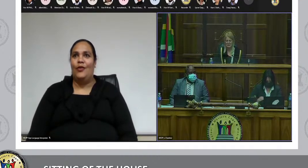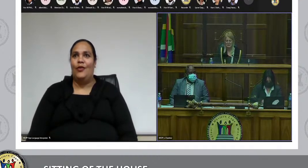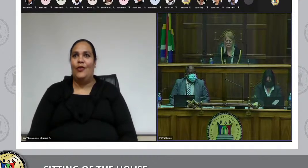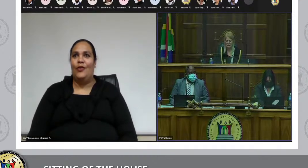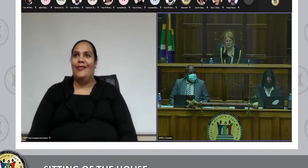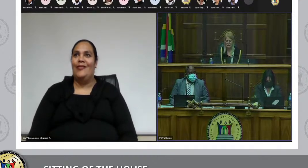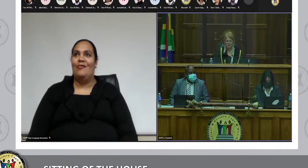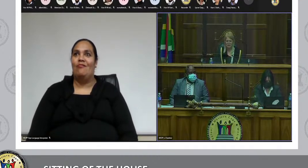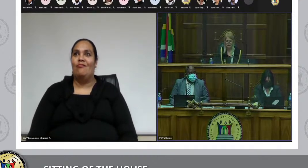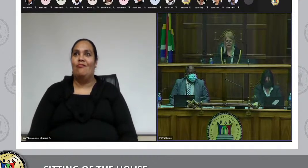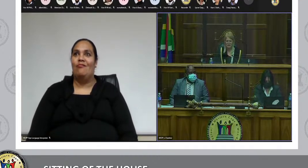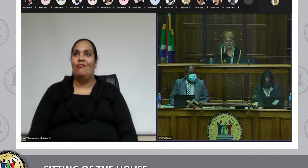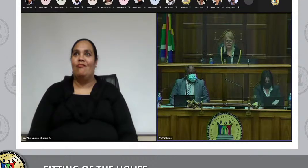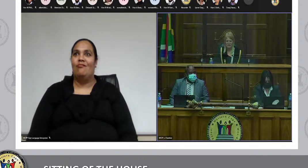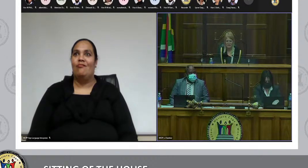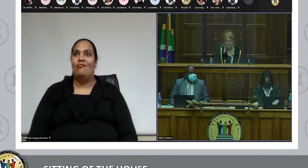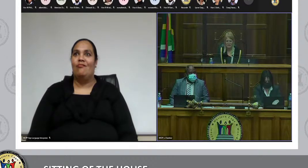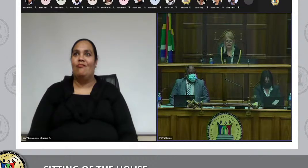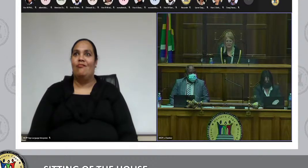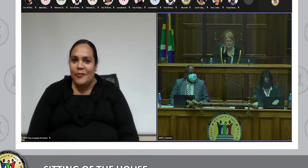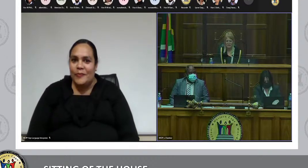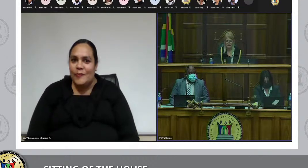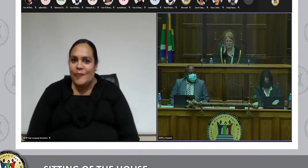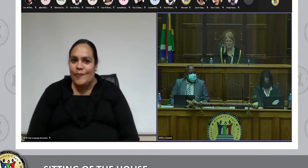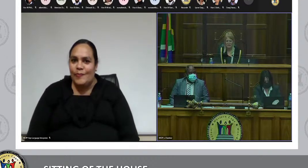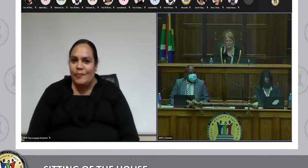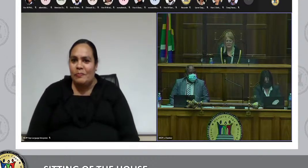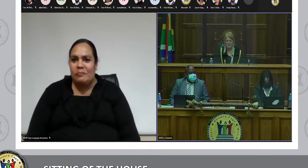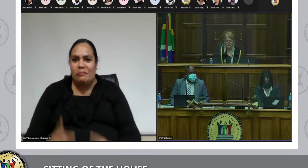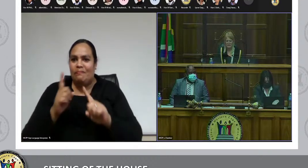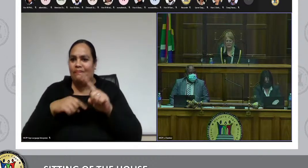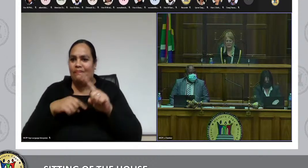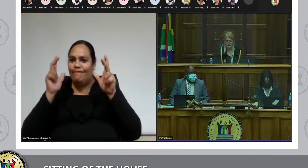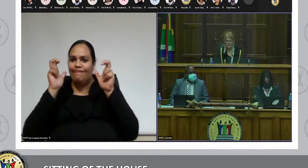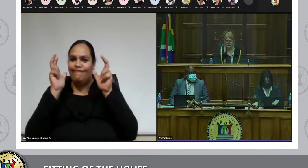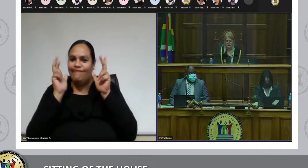Firstly, thank you, Member Christian, for the question. And